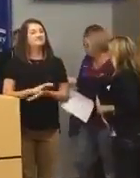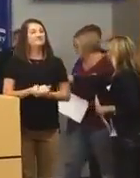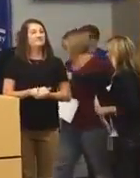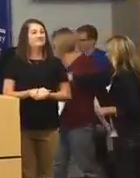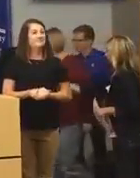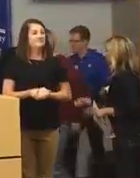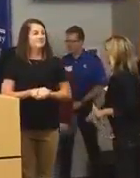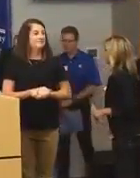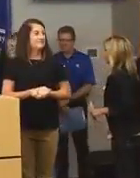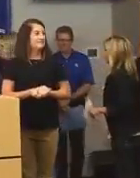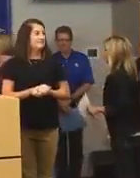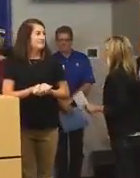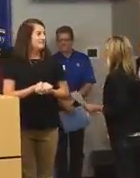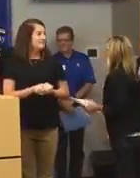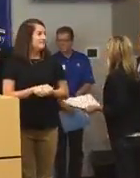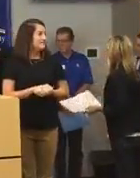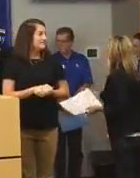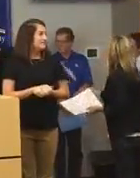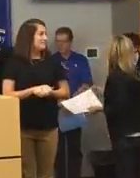job.